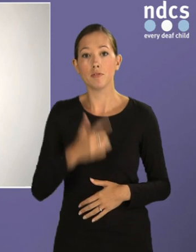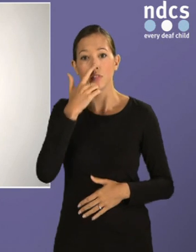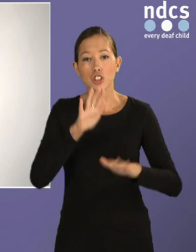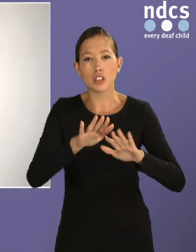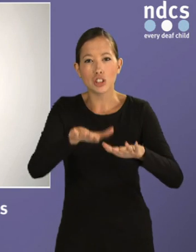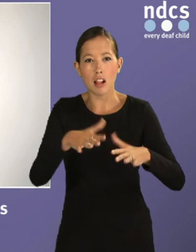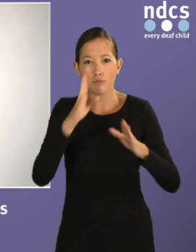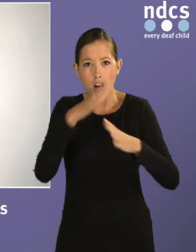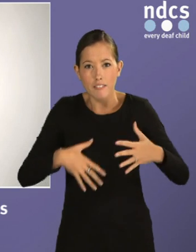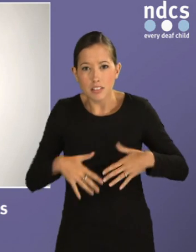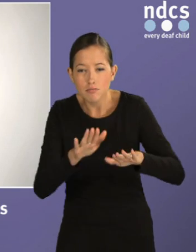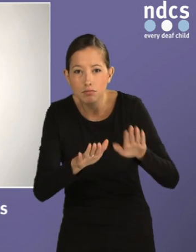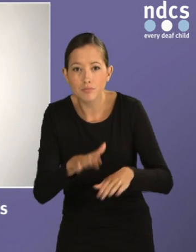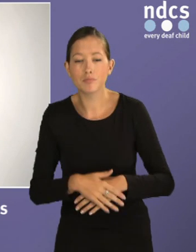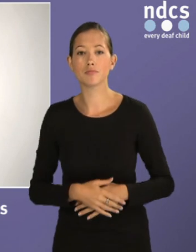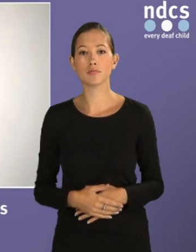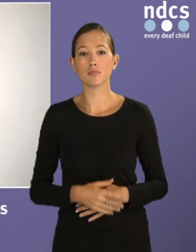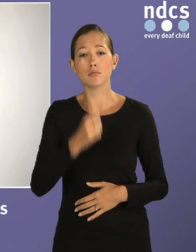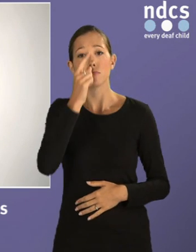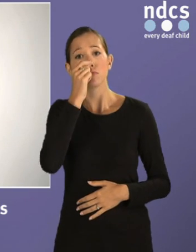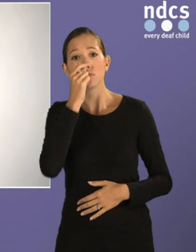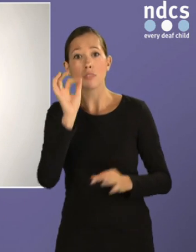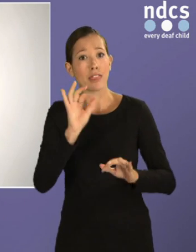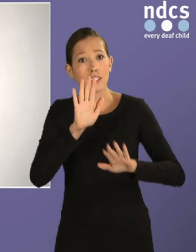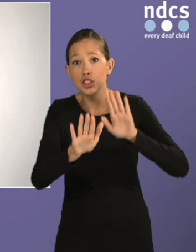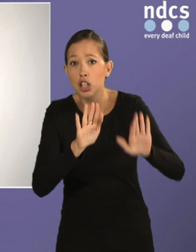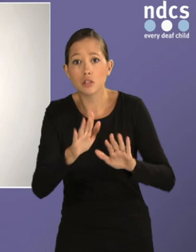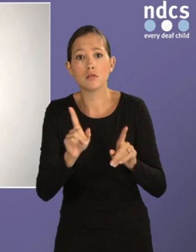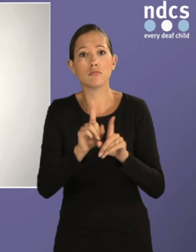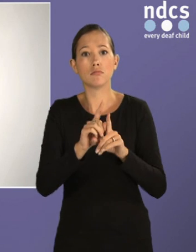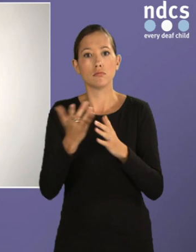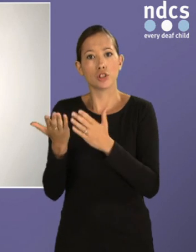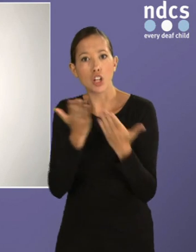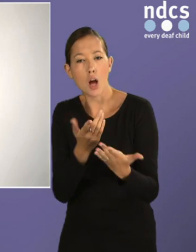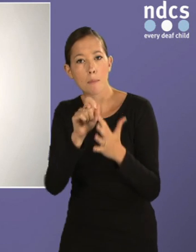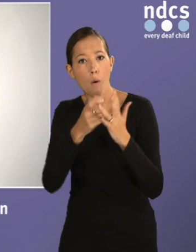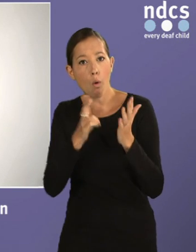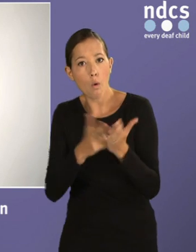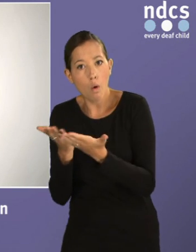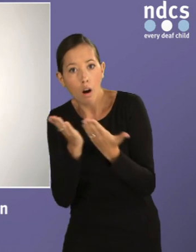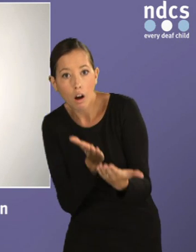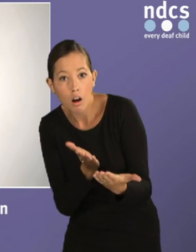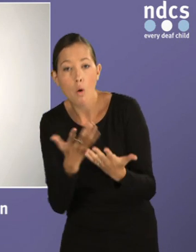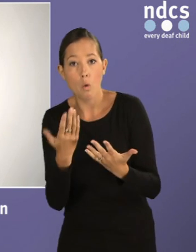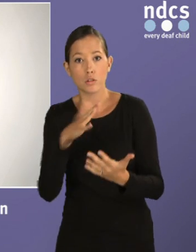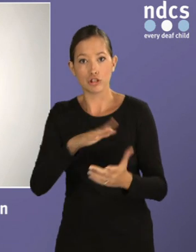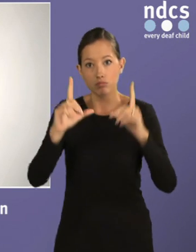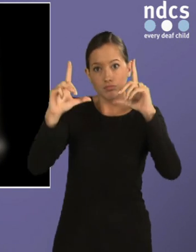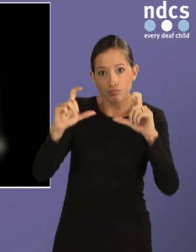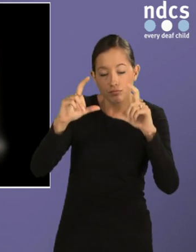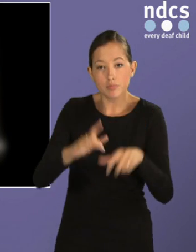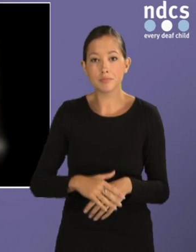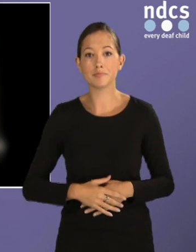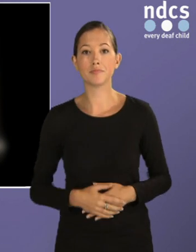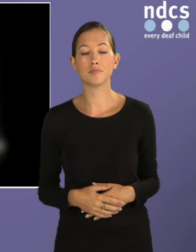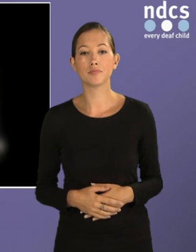non-penetrative acts, and the touching of a child's private parts. They may also include non-contact activities, such as involving children in